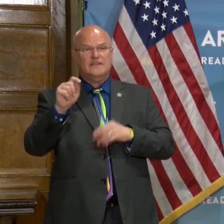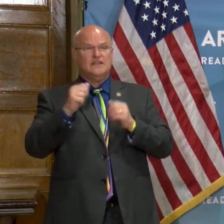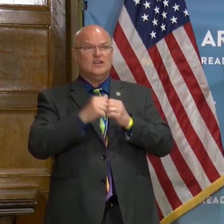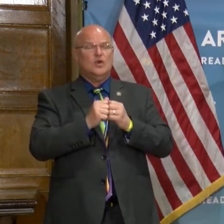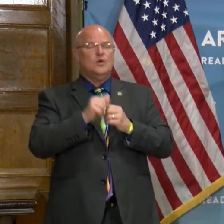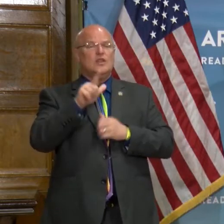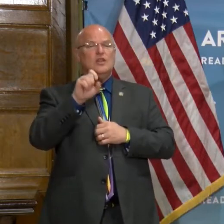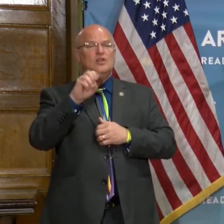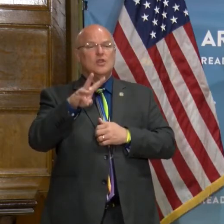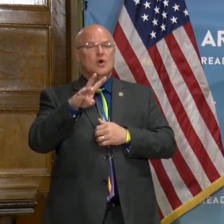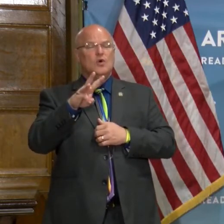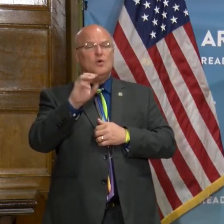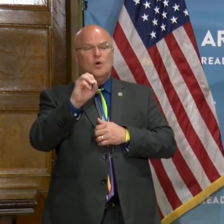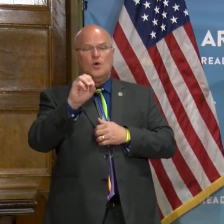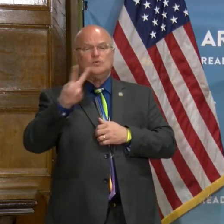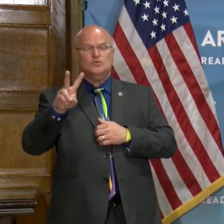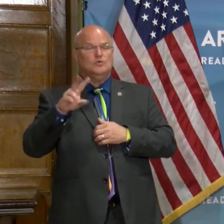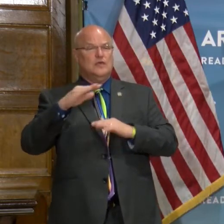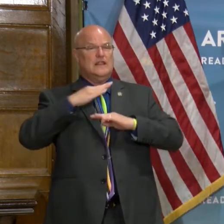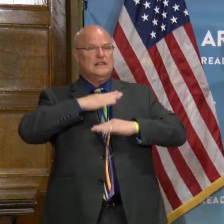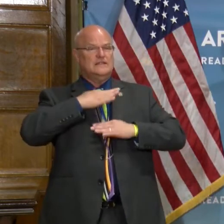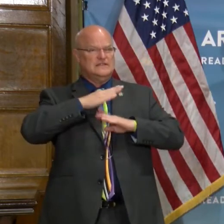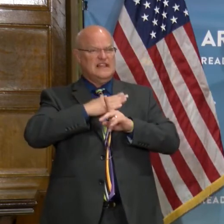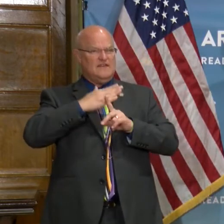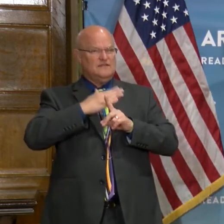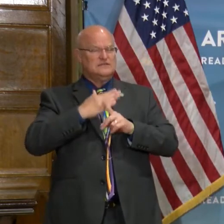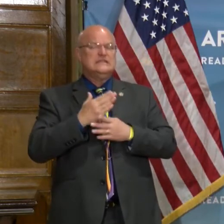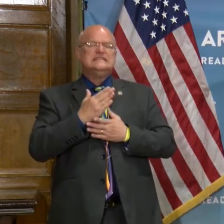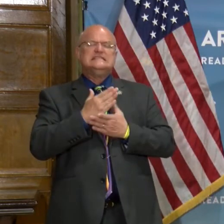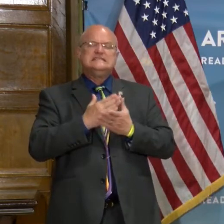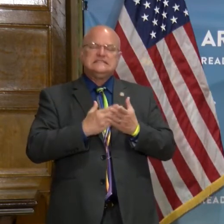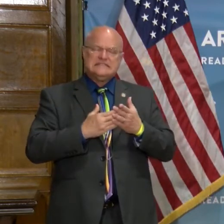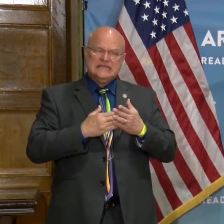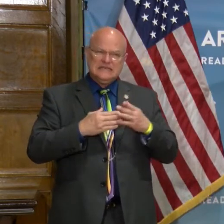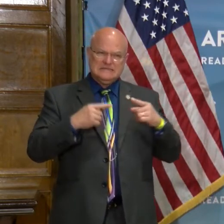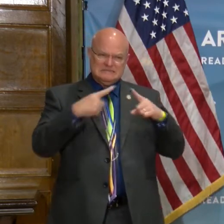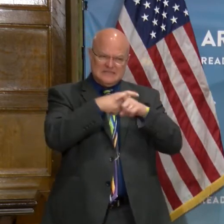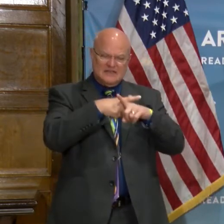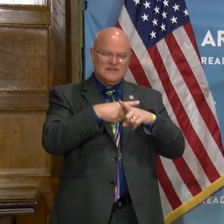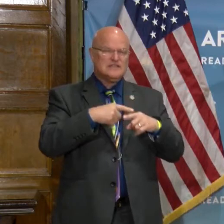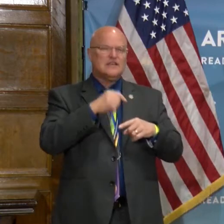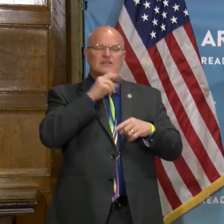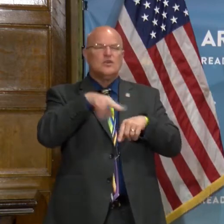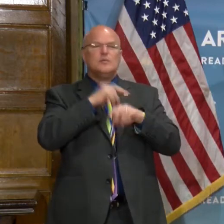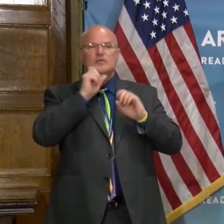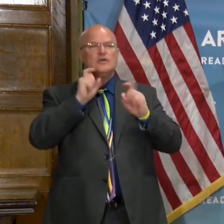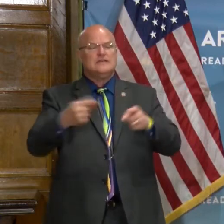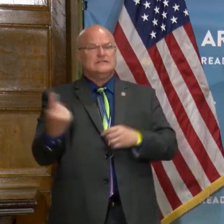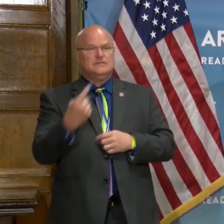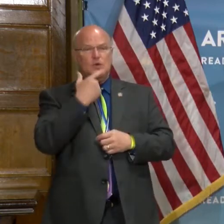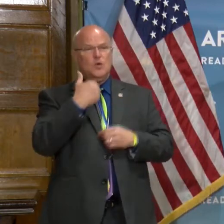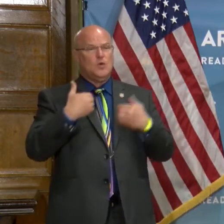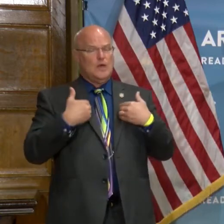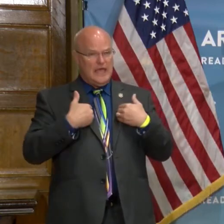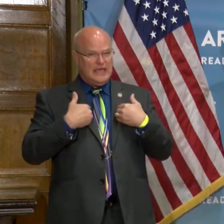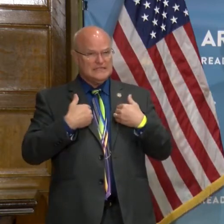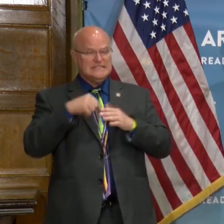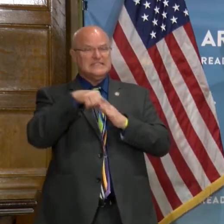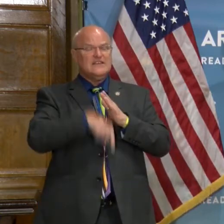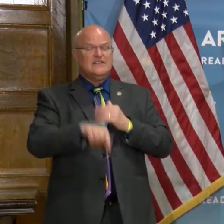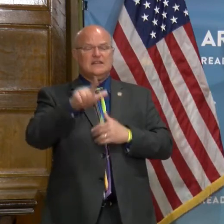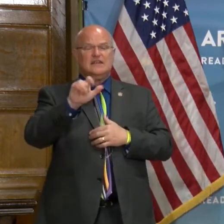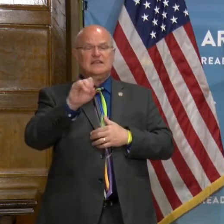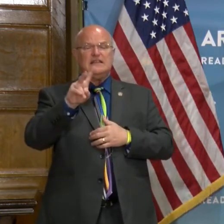low oxygen levels. There are some contraindications. We don't usually give this to someone who has severe